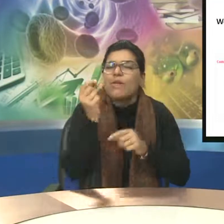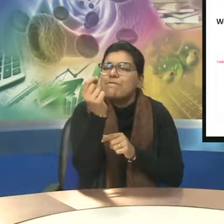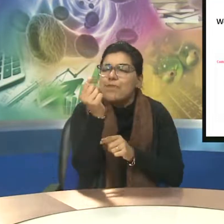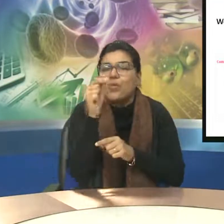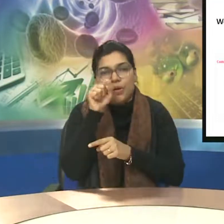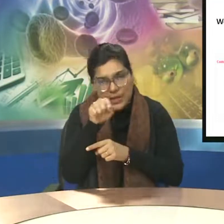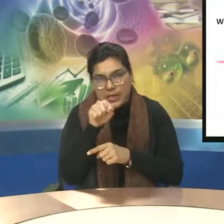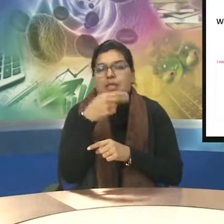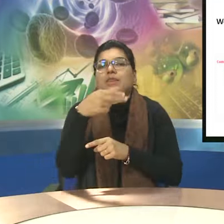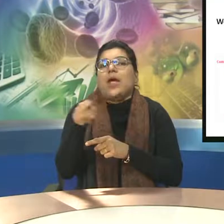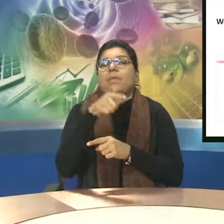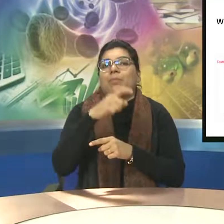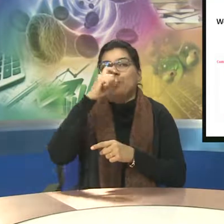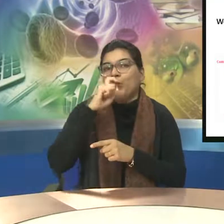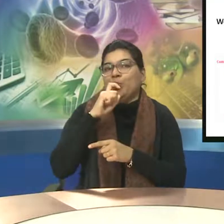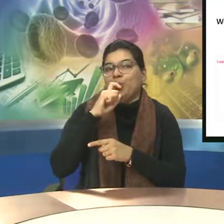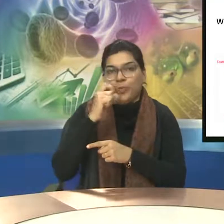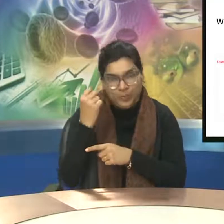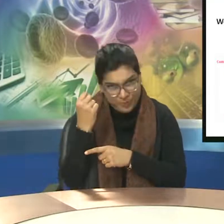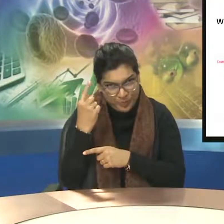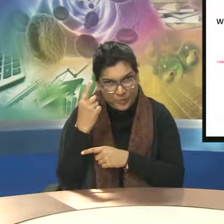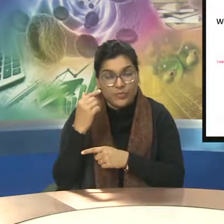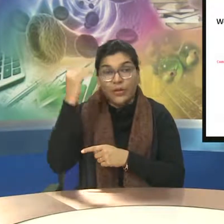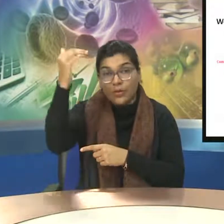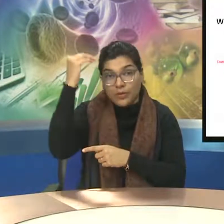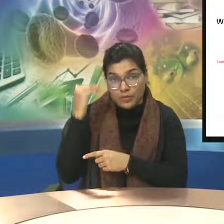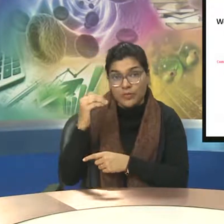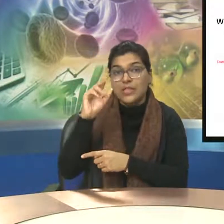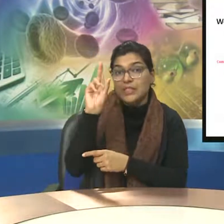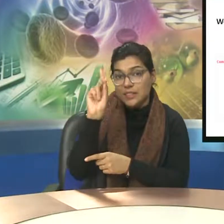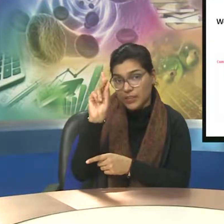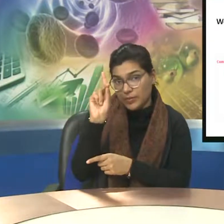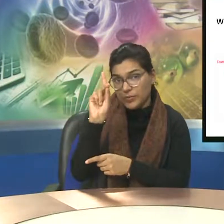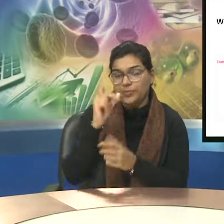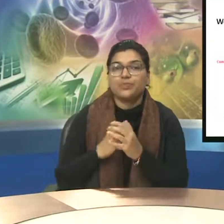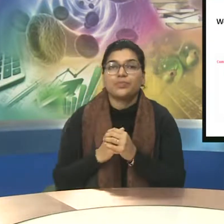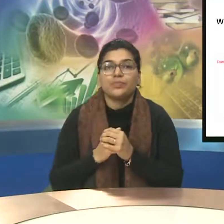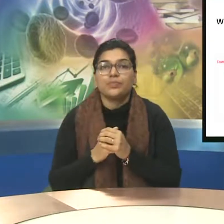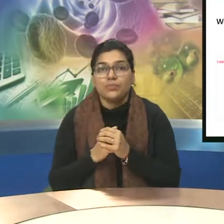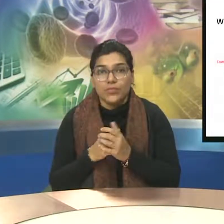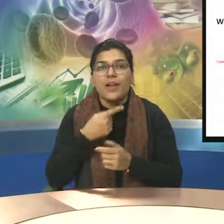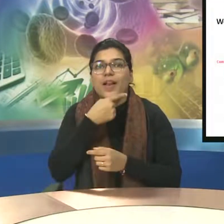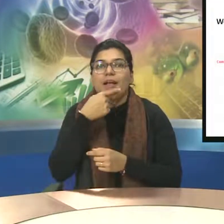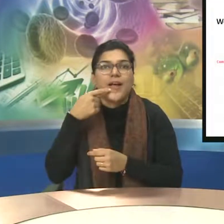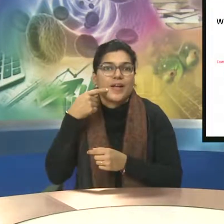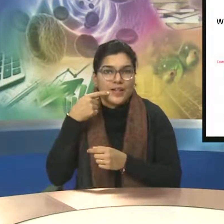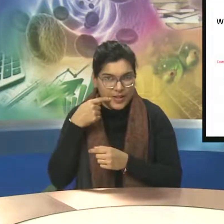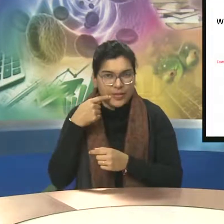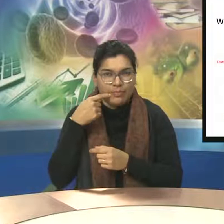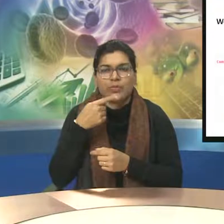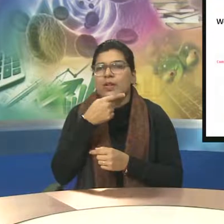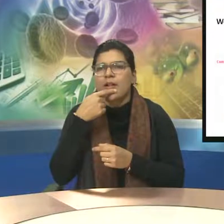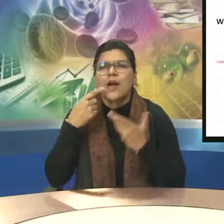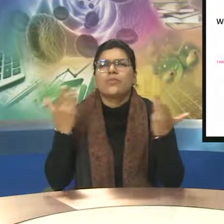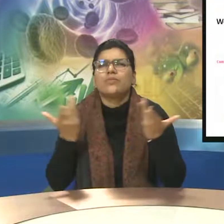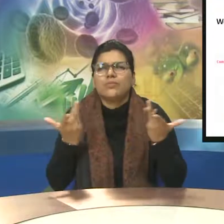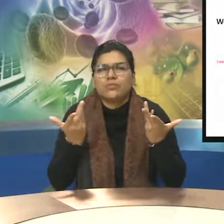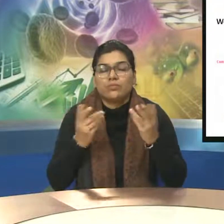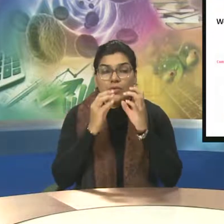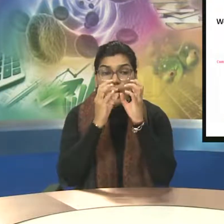wavy line that you have done the spelling mistake, or you have used